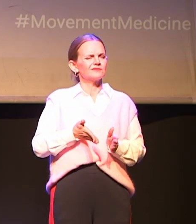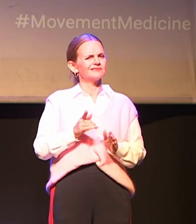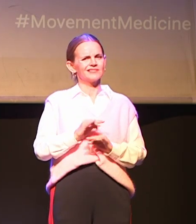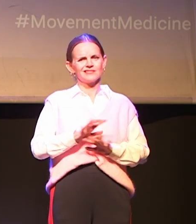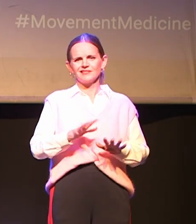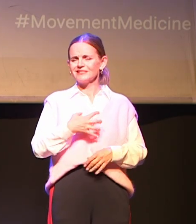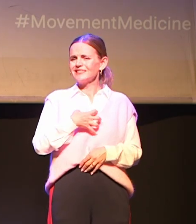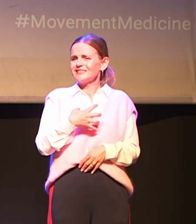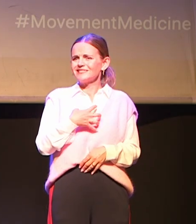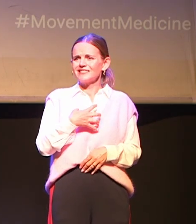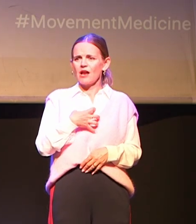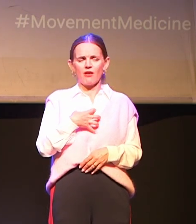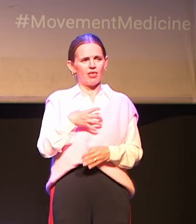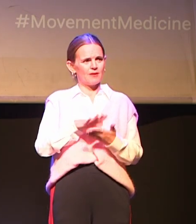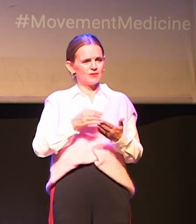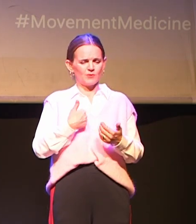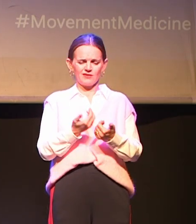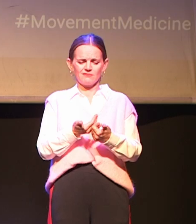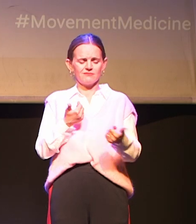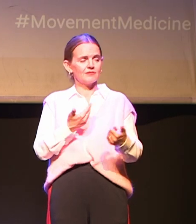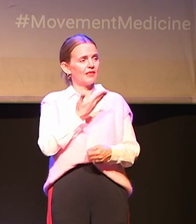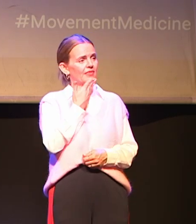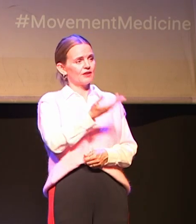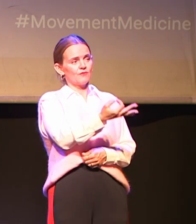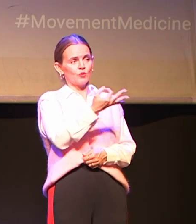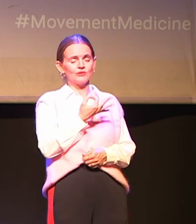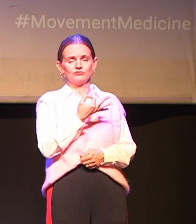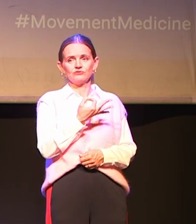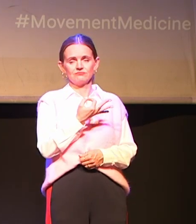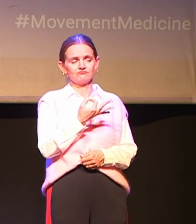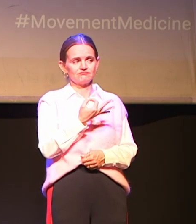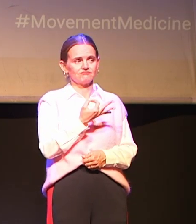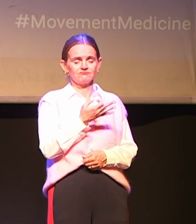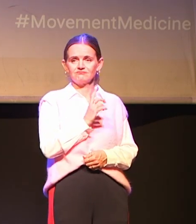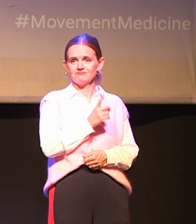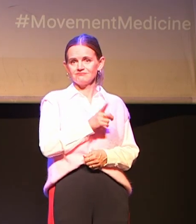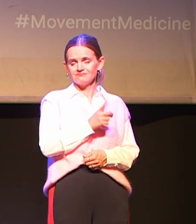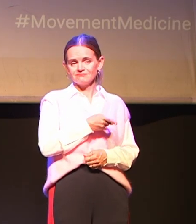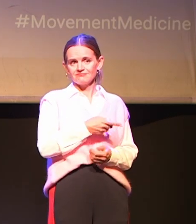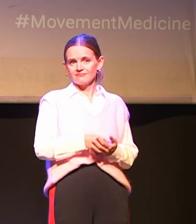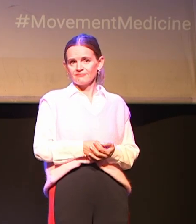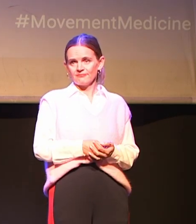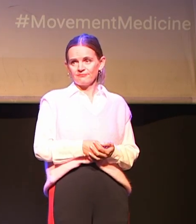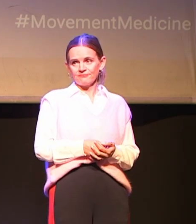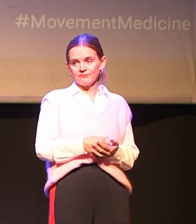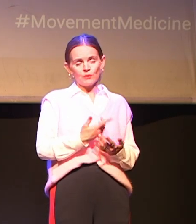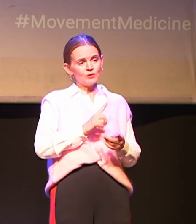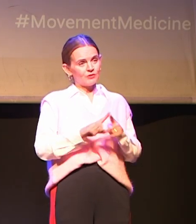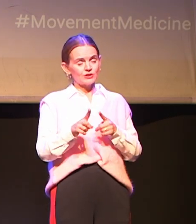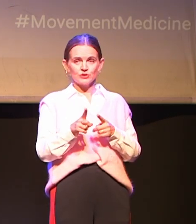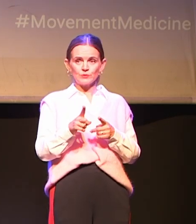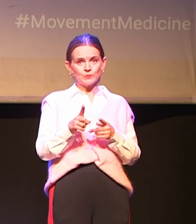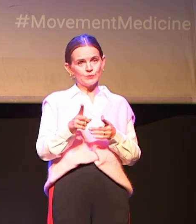So yeah, thank you for that question because I feel like that is the place that we're trying to get.